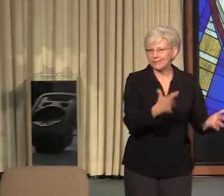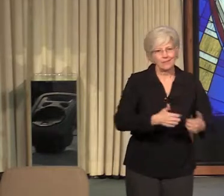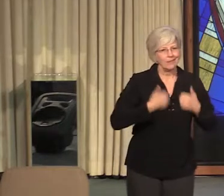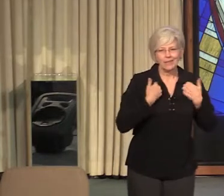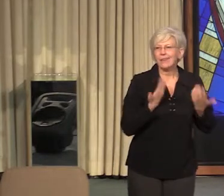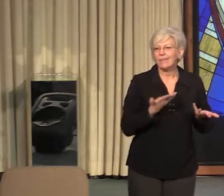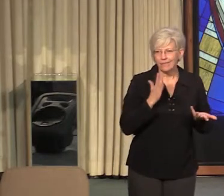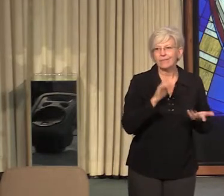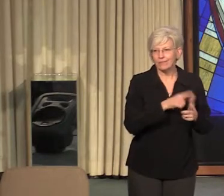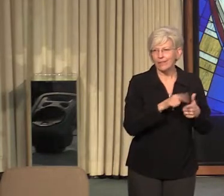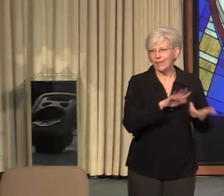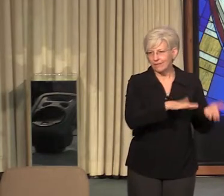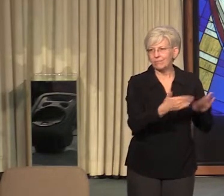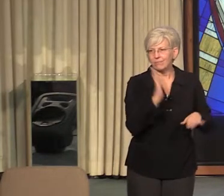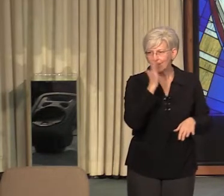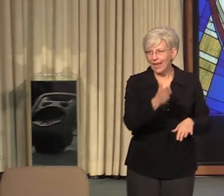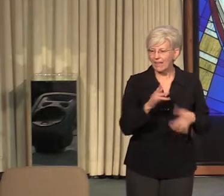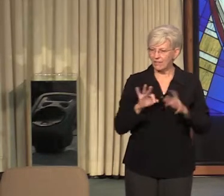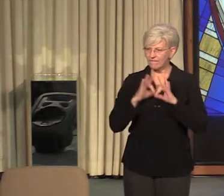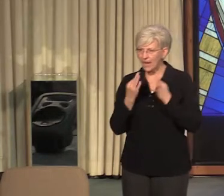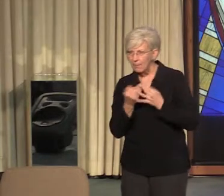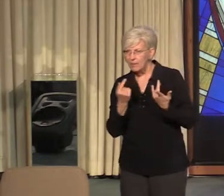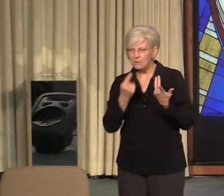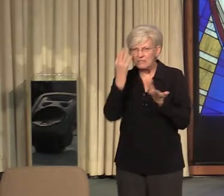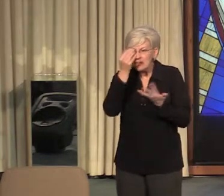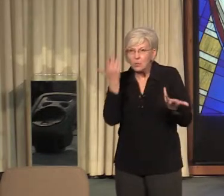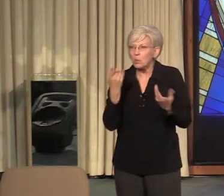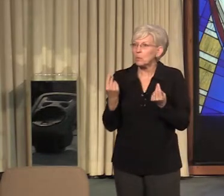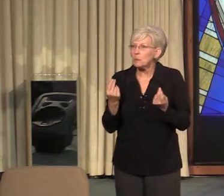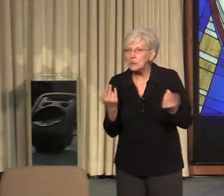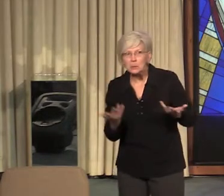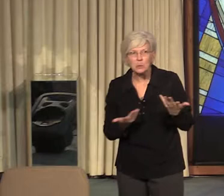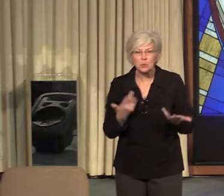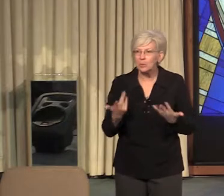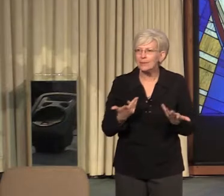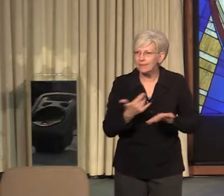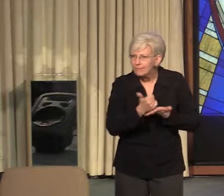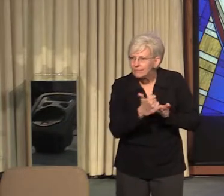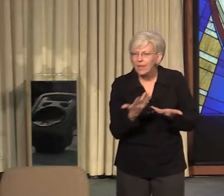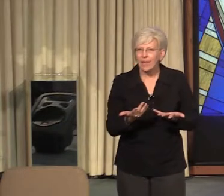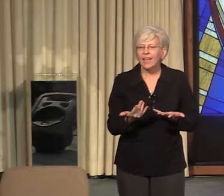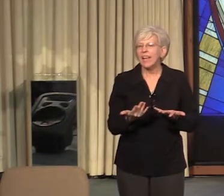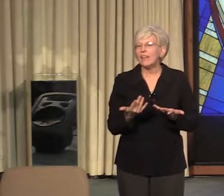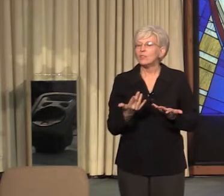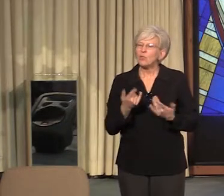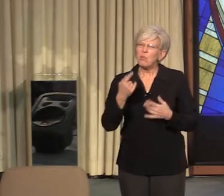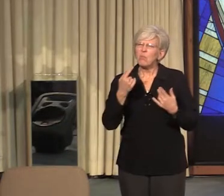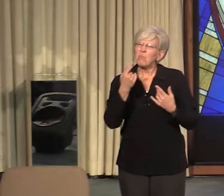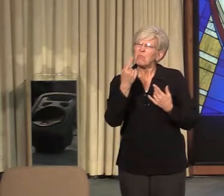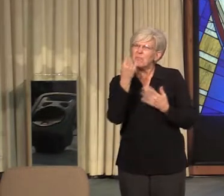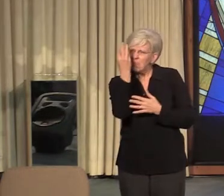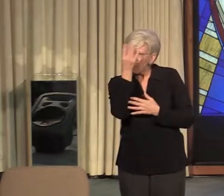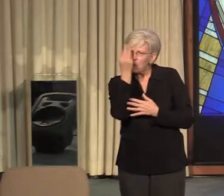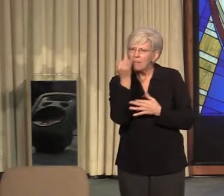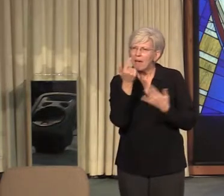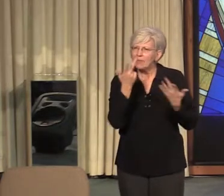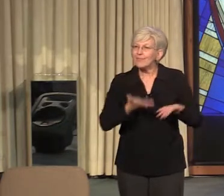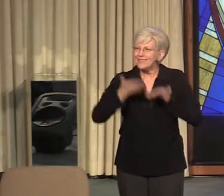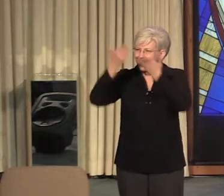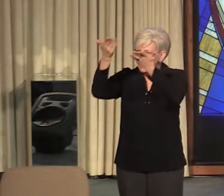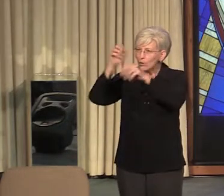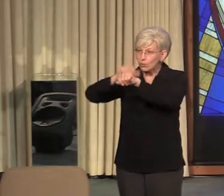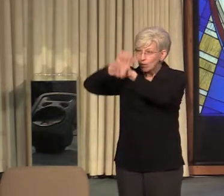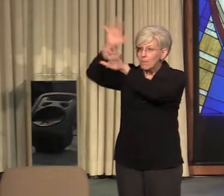easy for her? And they had considered taking her up to the mountains, because where they were living in Kansas City, the weather